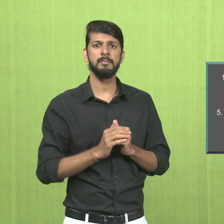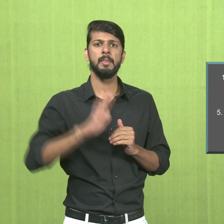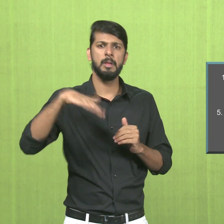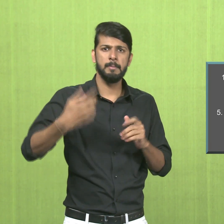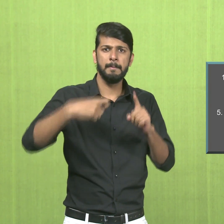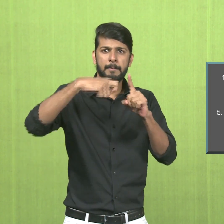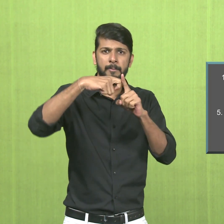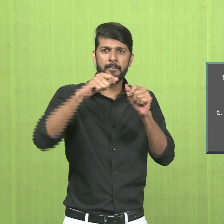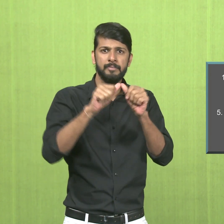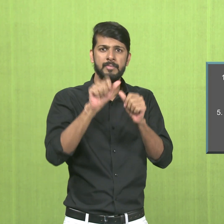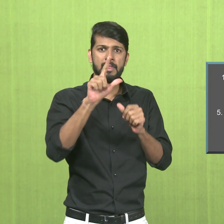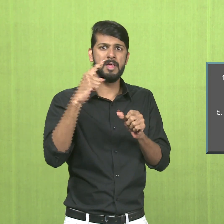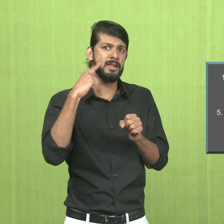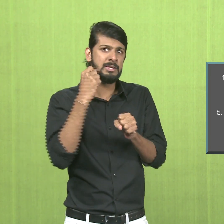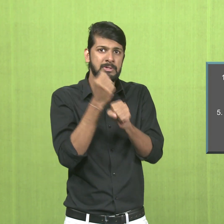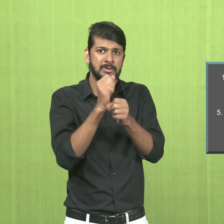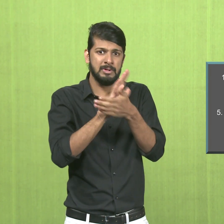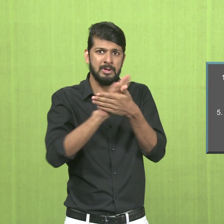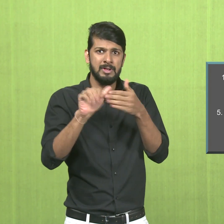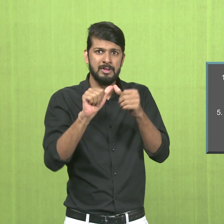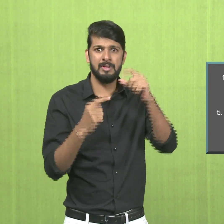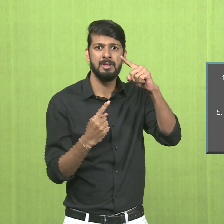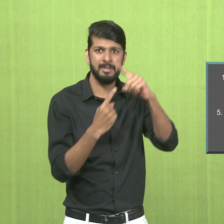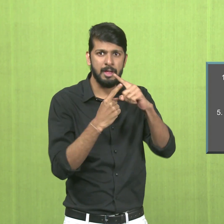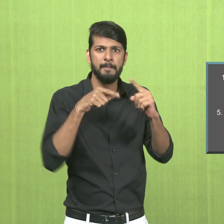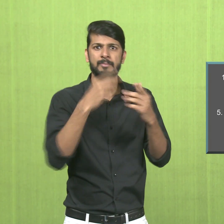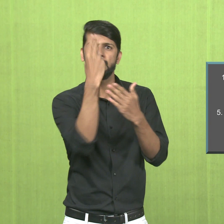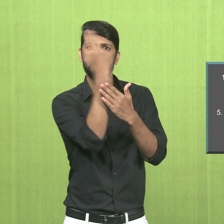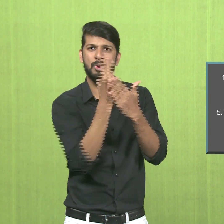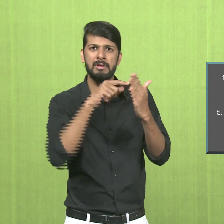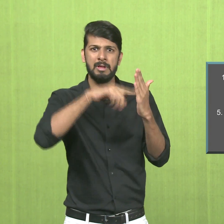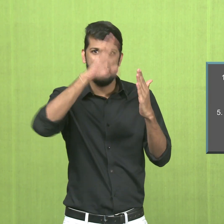after that is the Kalighat Patachitra or the Kalighat painting,